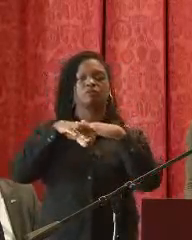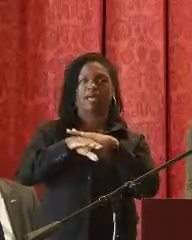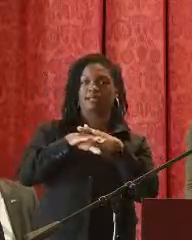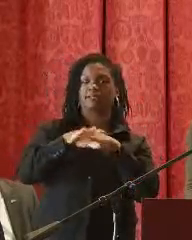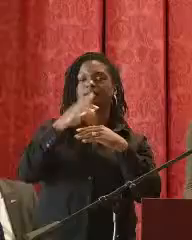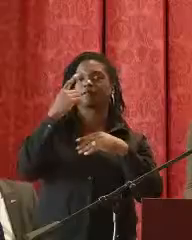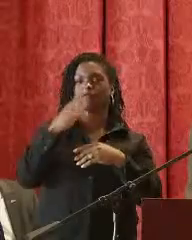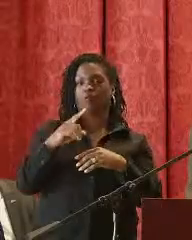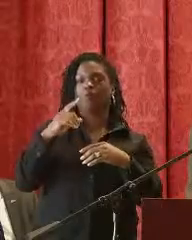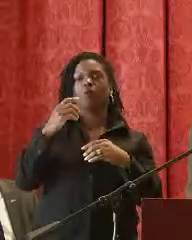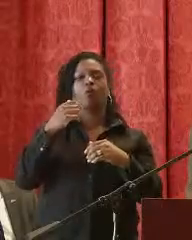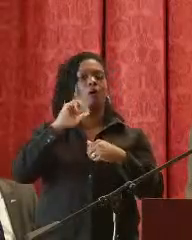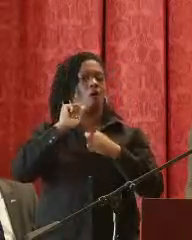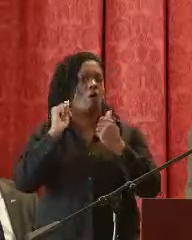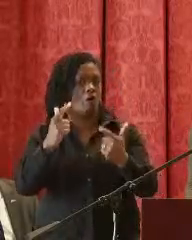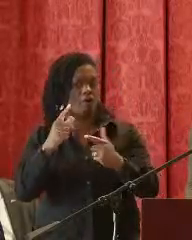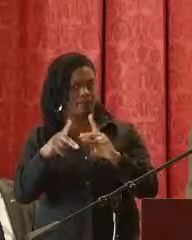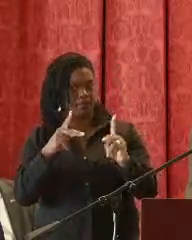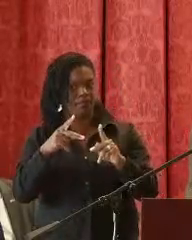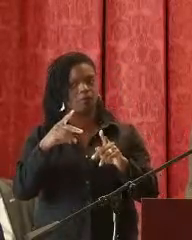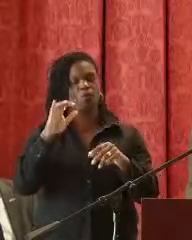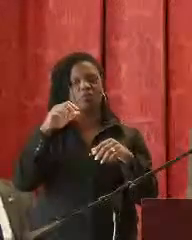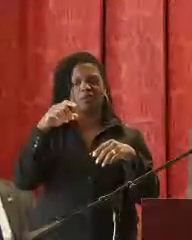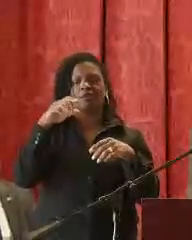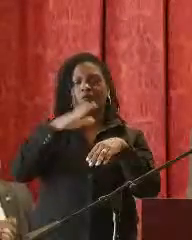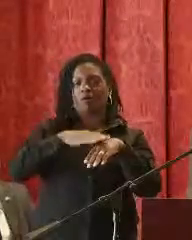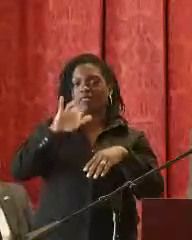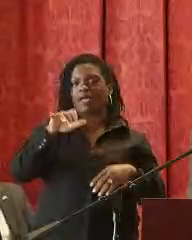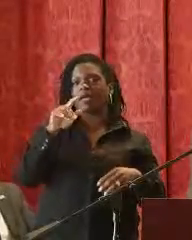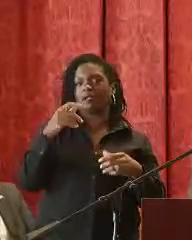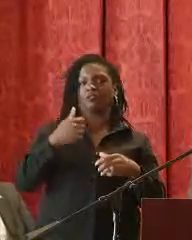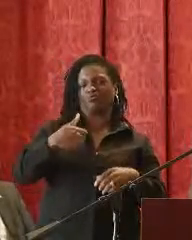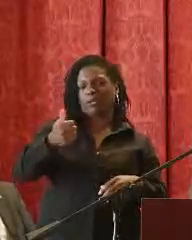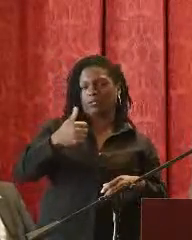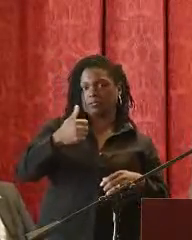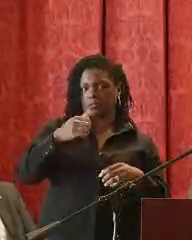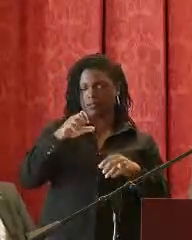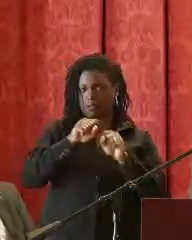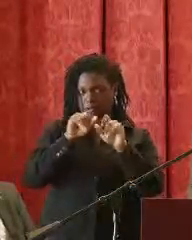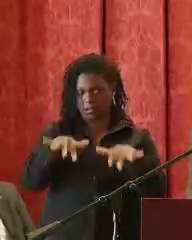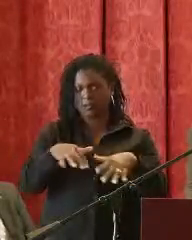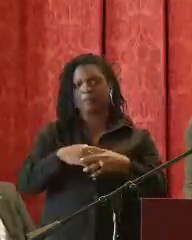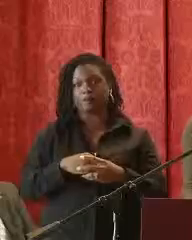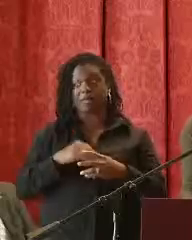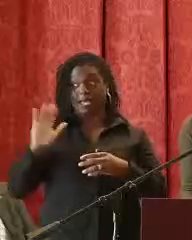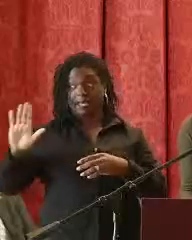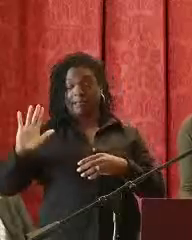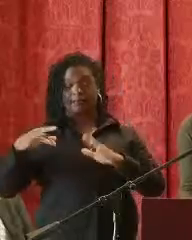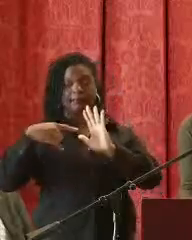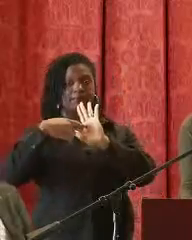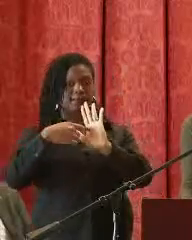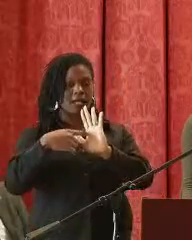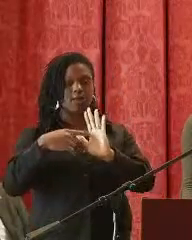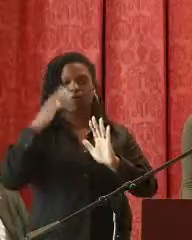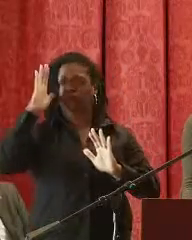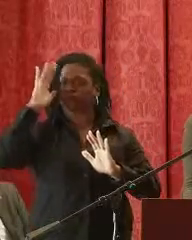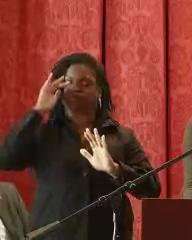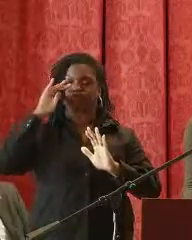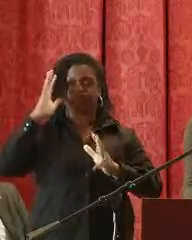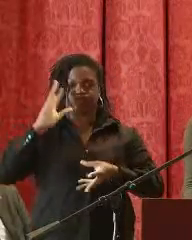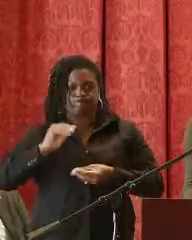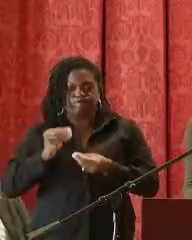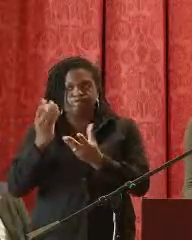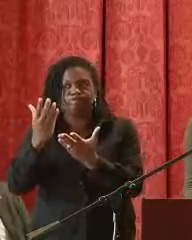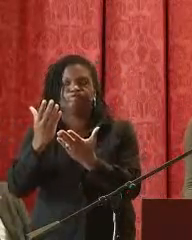transit system for all. David's energy and passion are a clear example of his dedication to helping others live